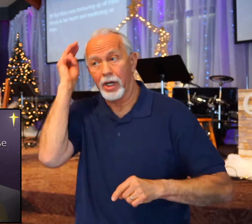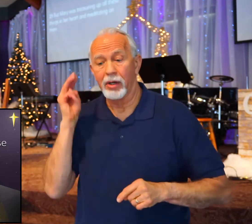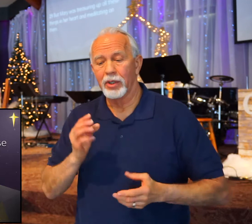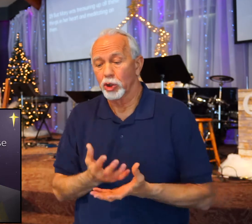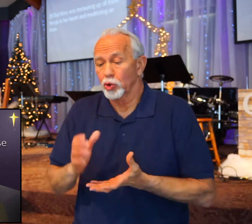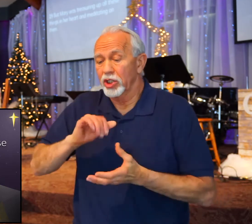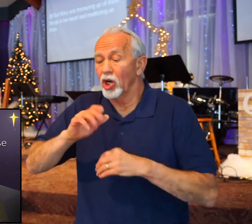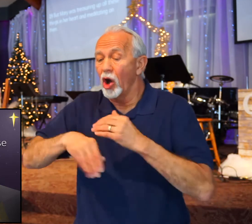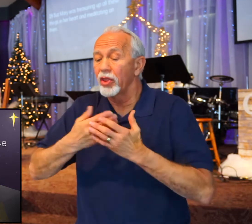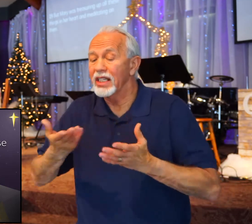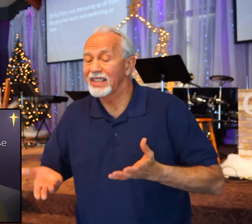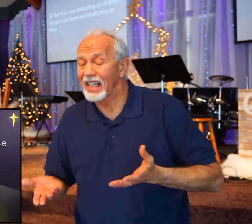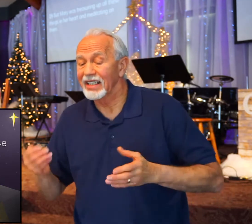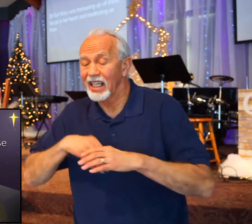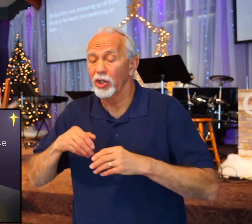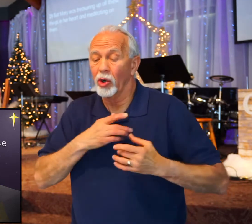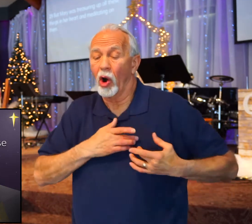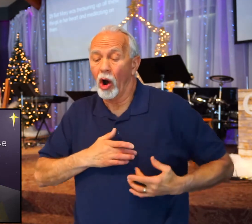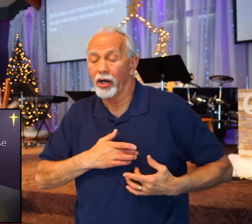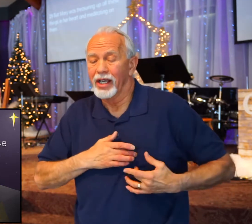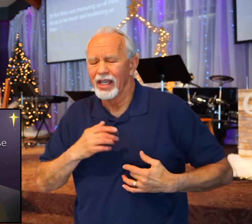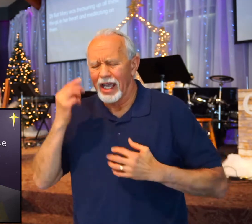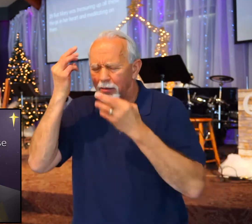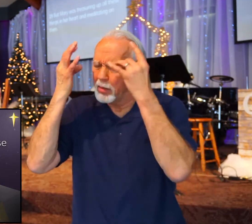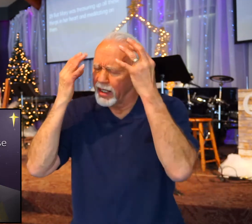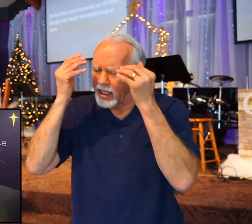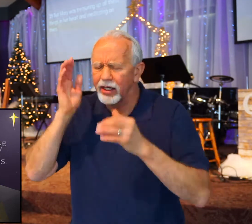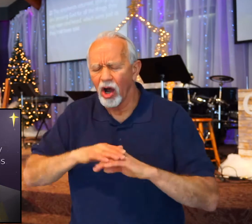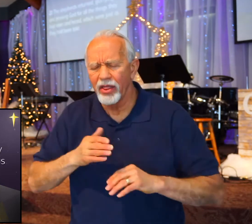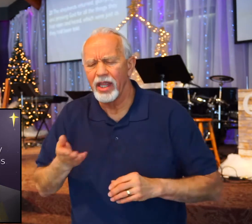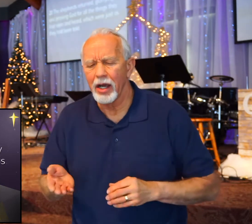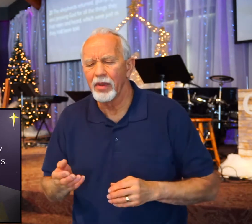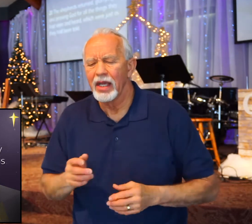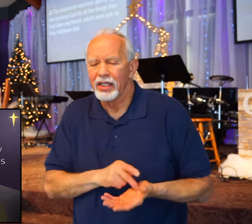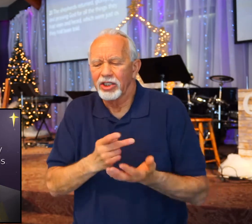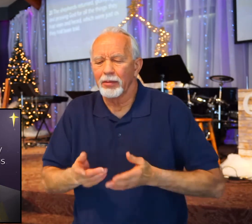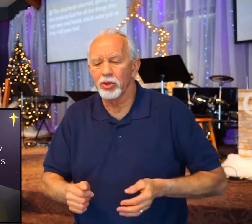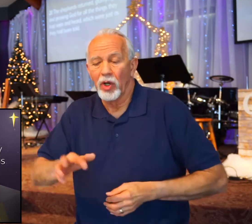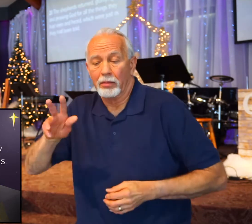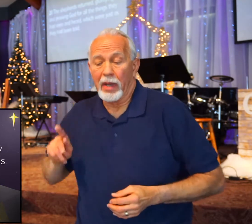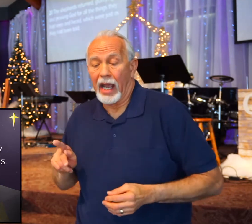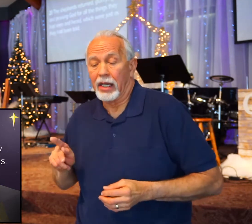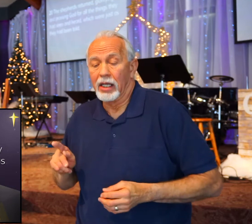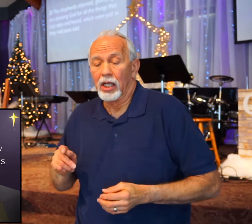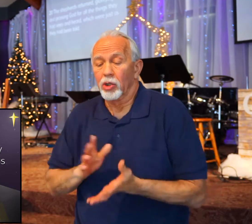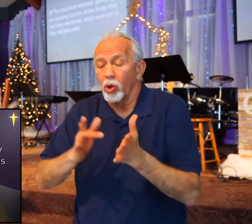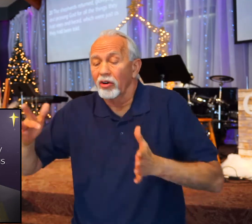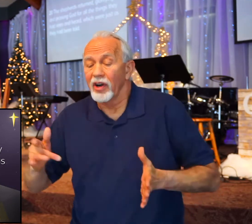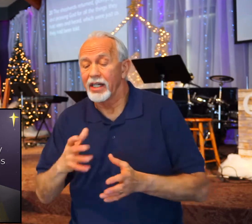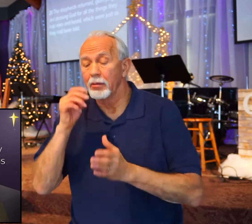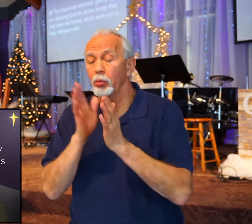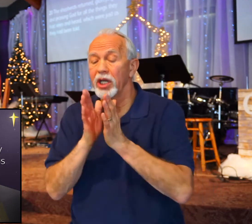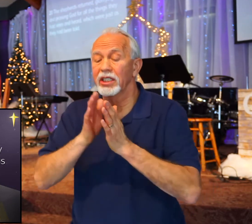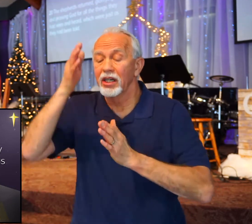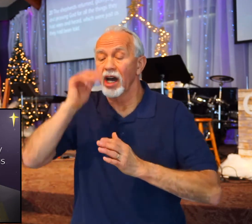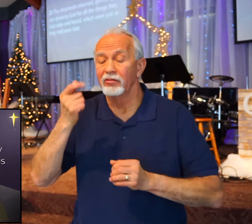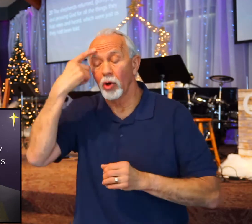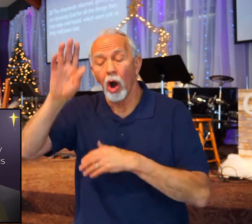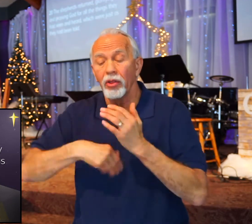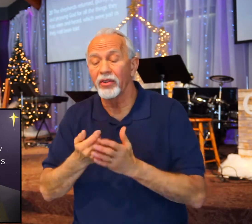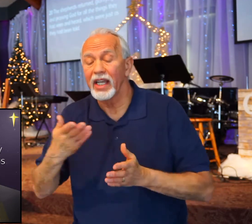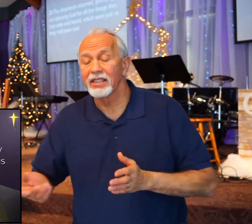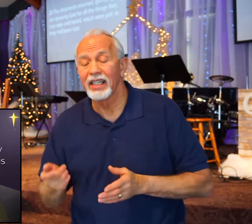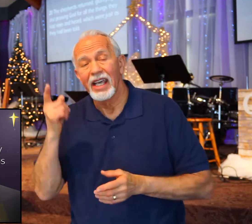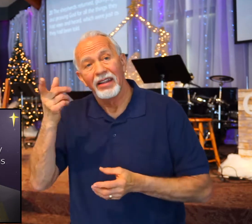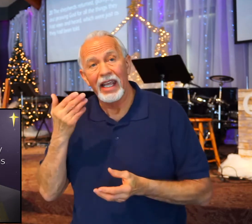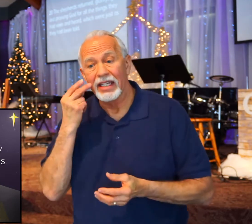all these things in her heart and meditating on them. The shepherds returned, glorifying and praising God for all the